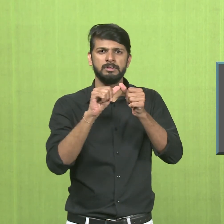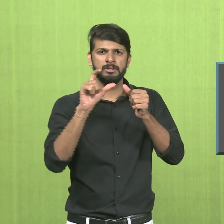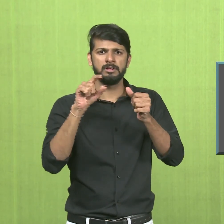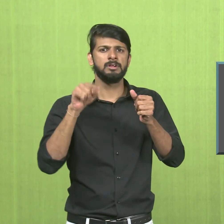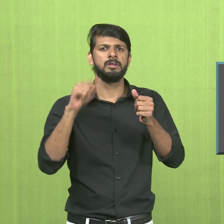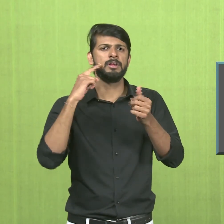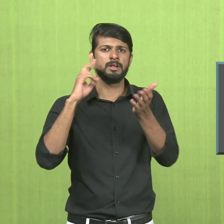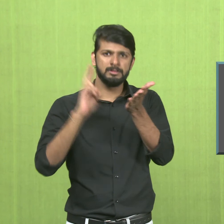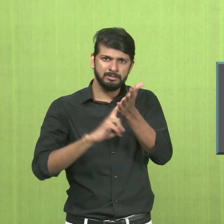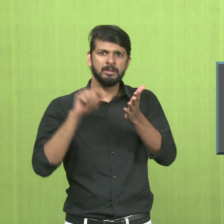signlanguage@nios.ac.in.